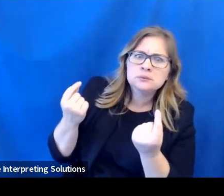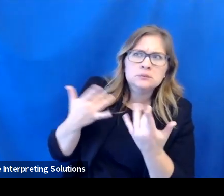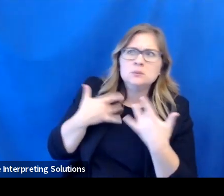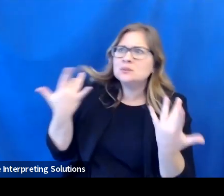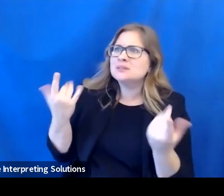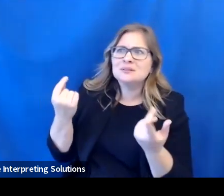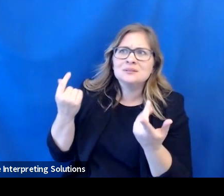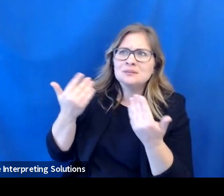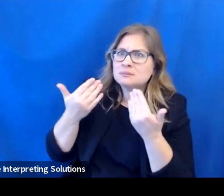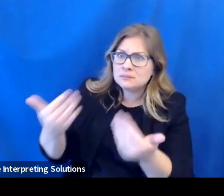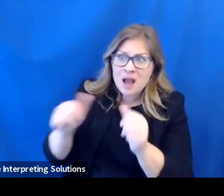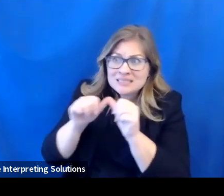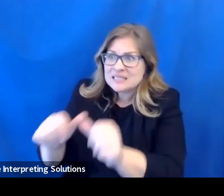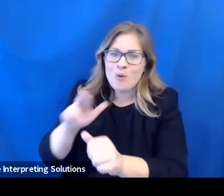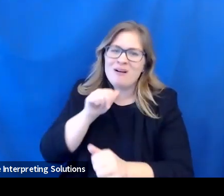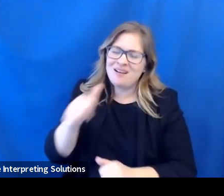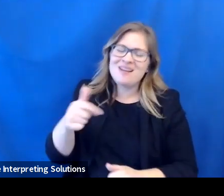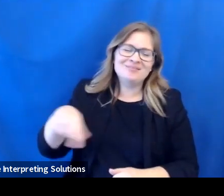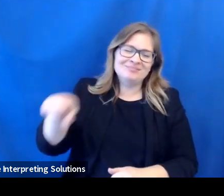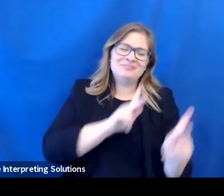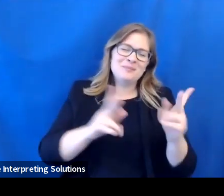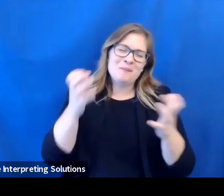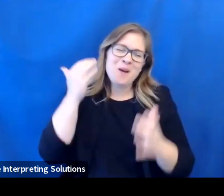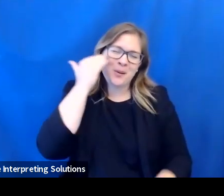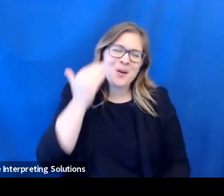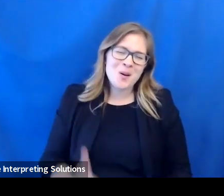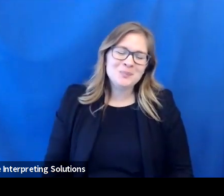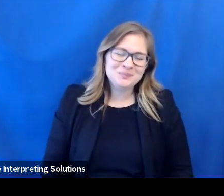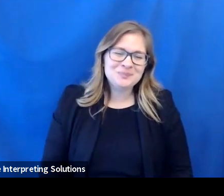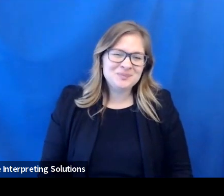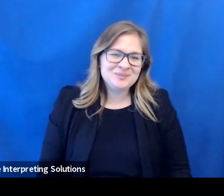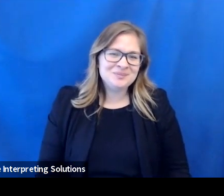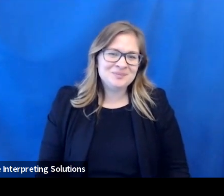Governor. Operator, we have time for one more question today.